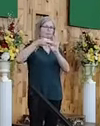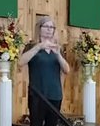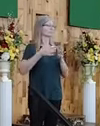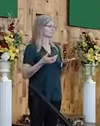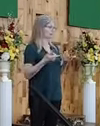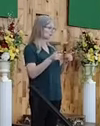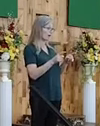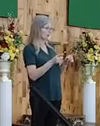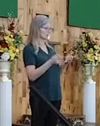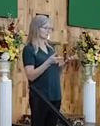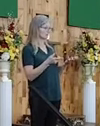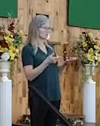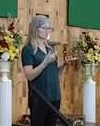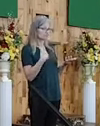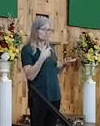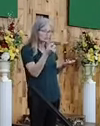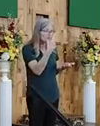somebody this morning?